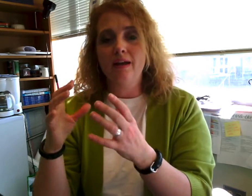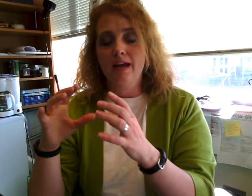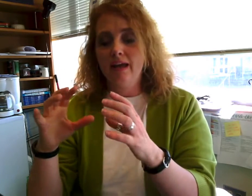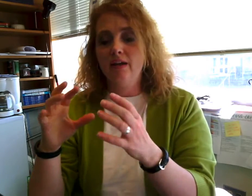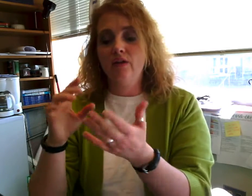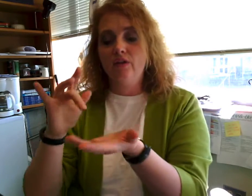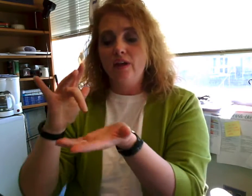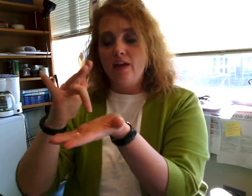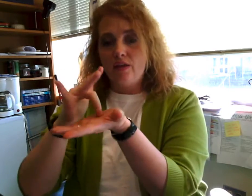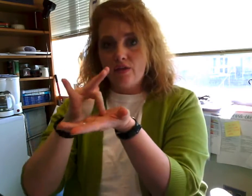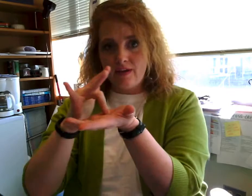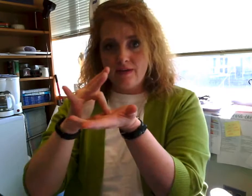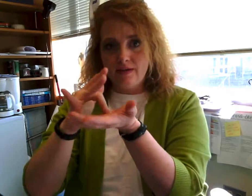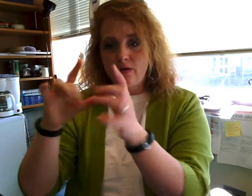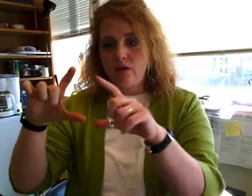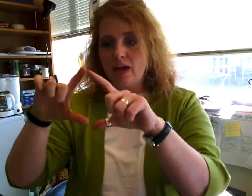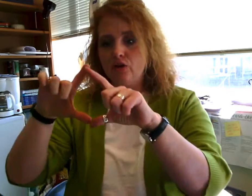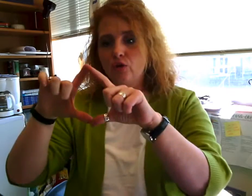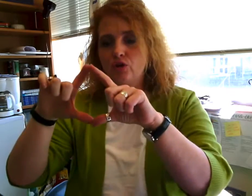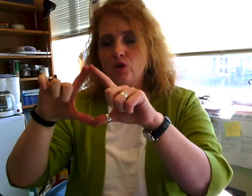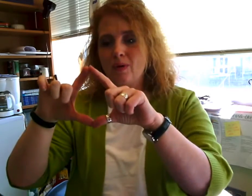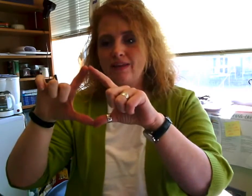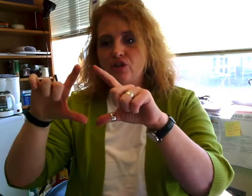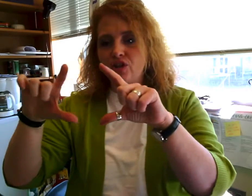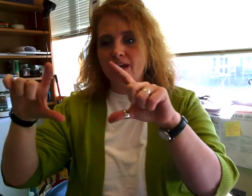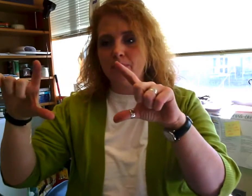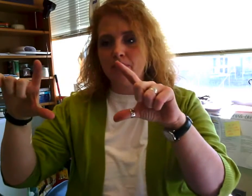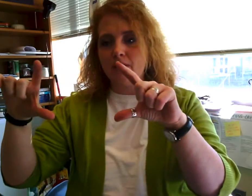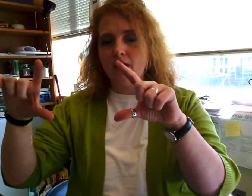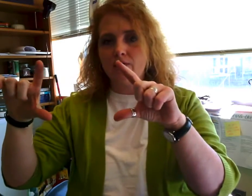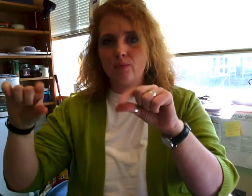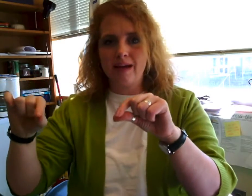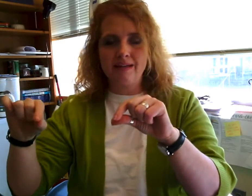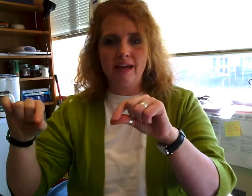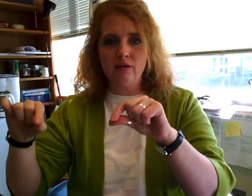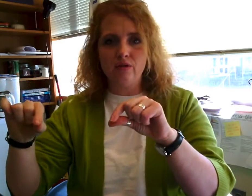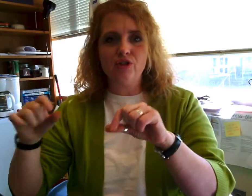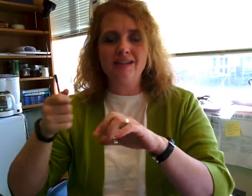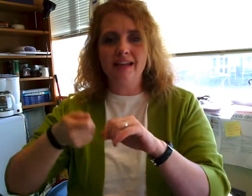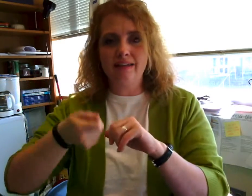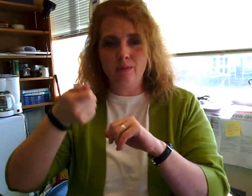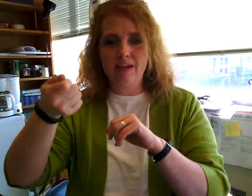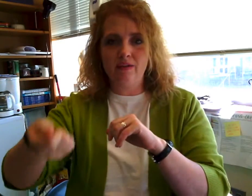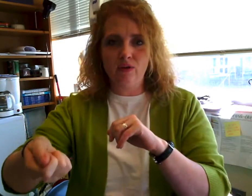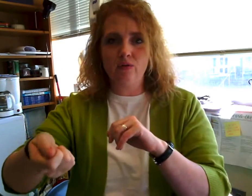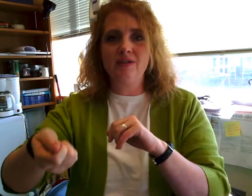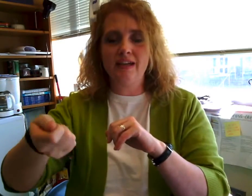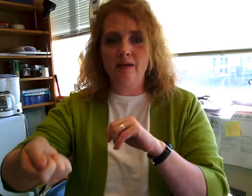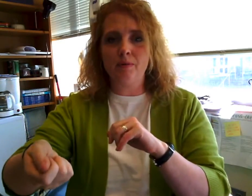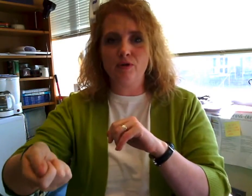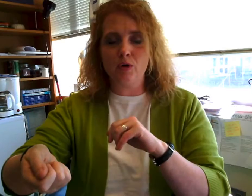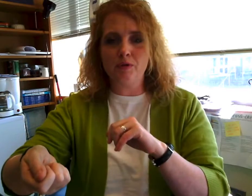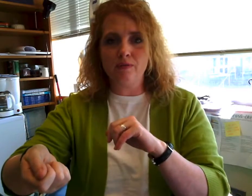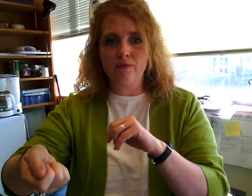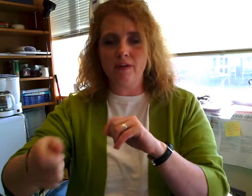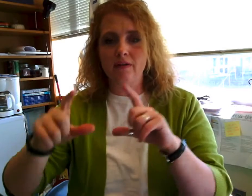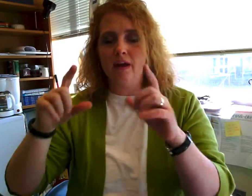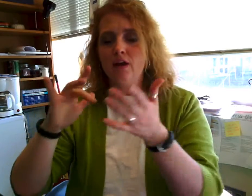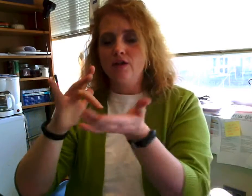prescription is this, and you're showing the shape of a rectangle just like they would give you to get a prescription filled.